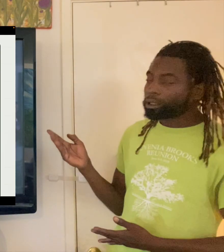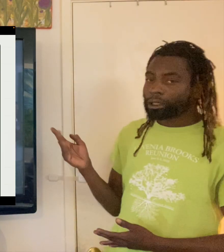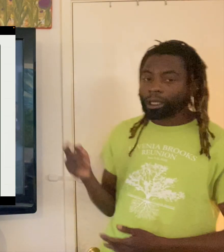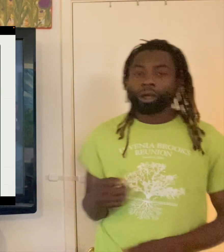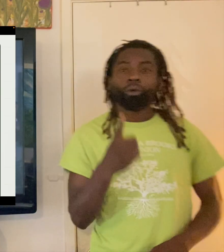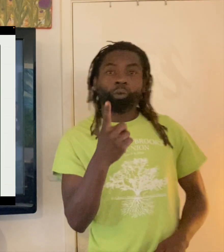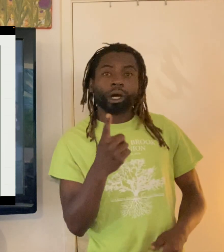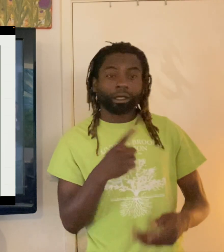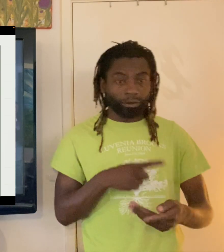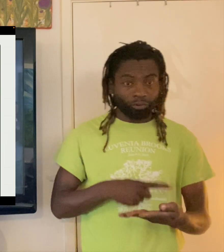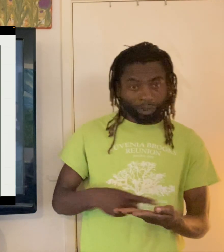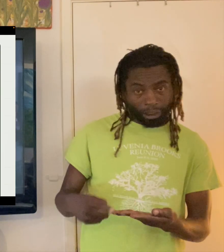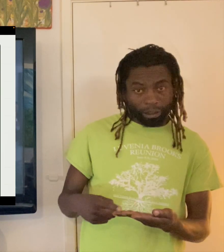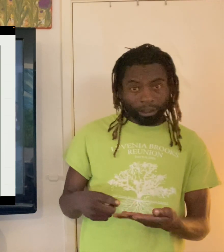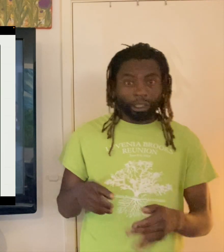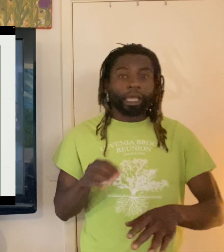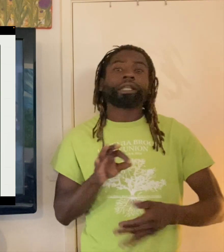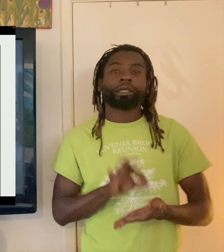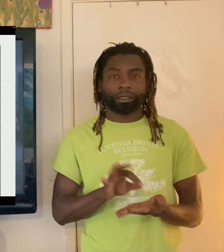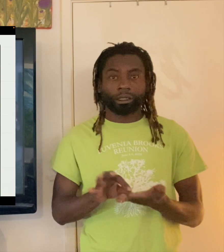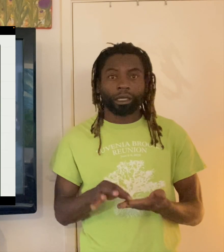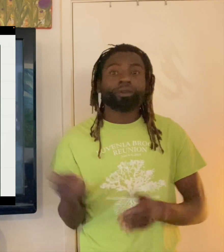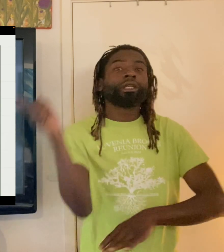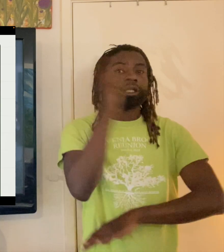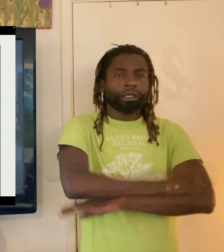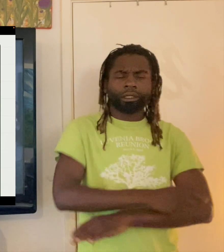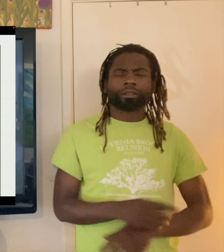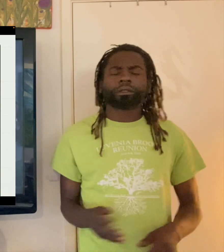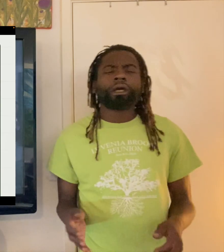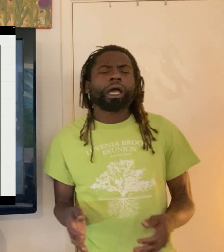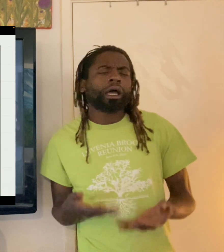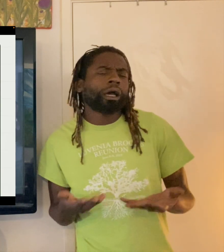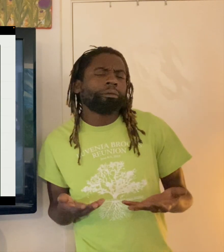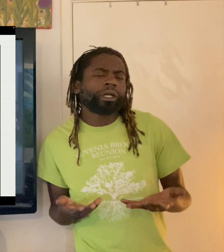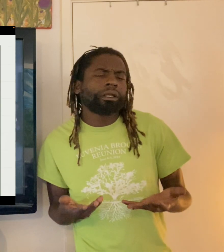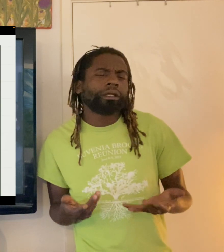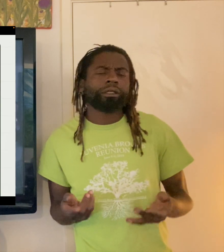just 1 week and try and count the days. Do you know